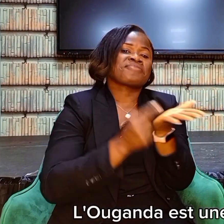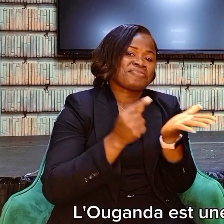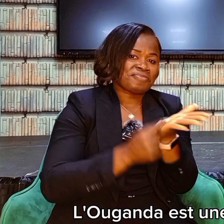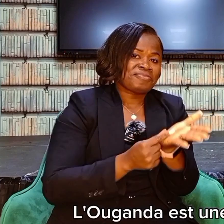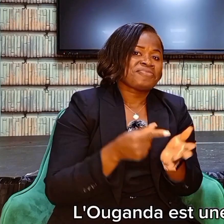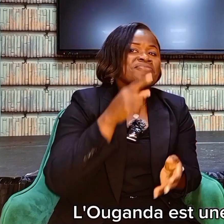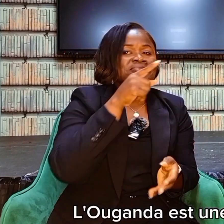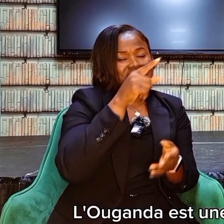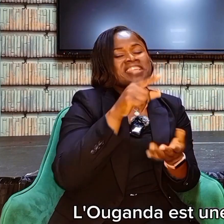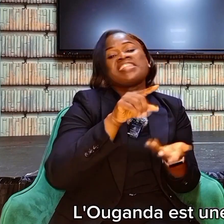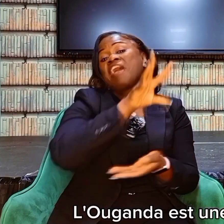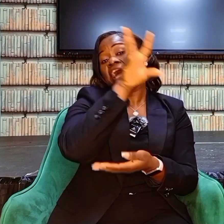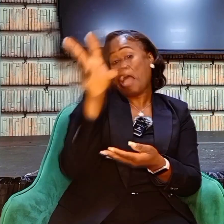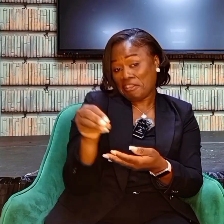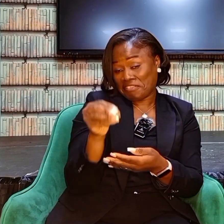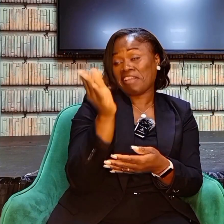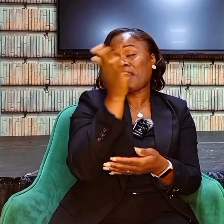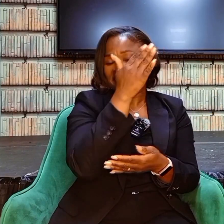is the part of Africa.